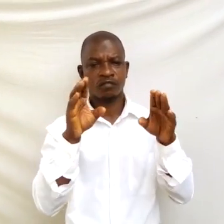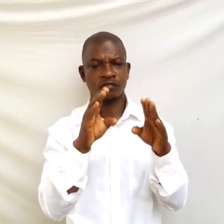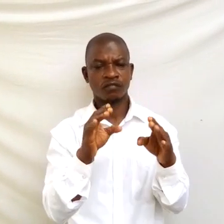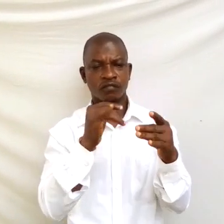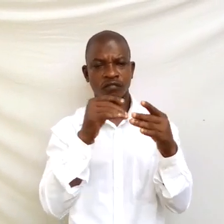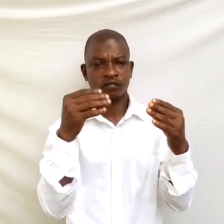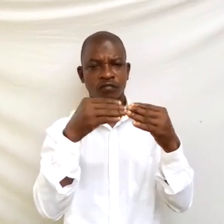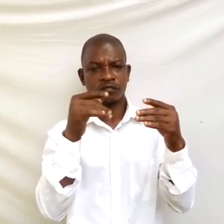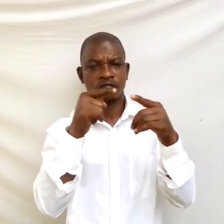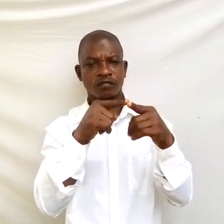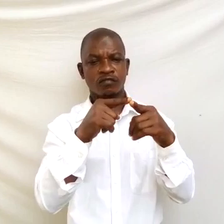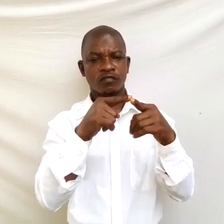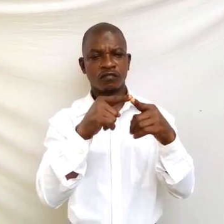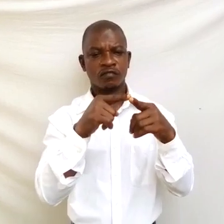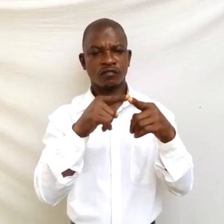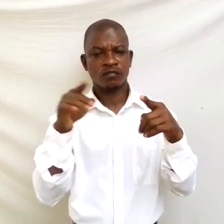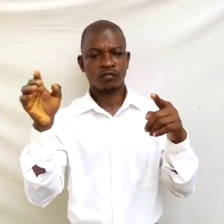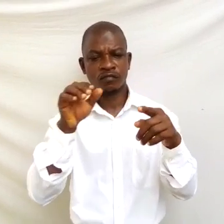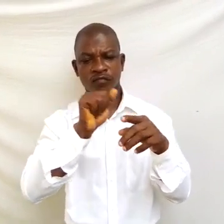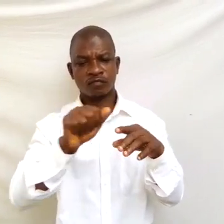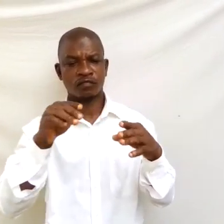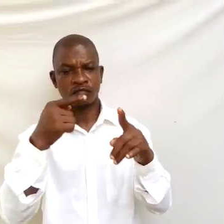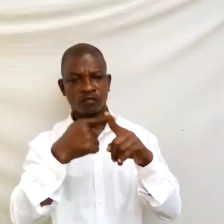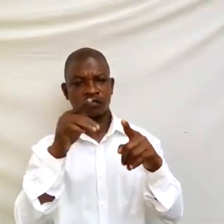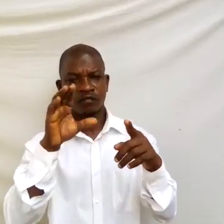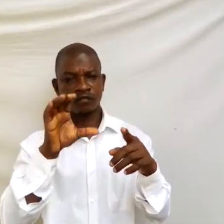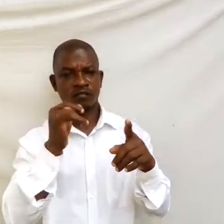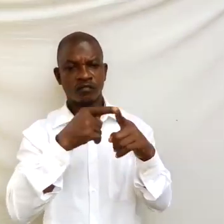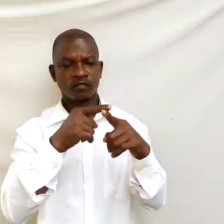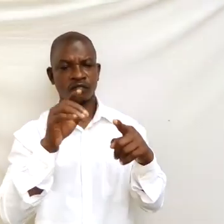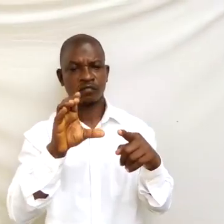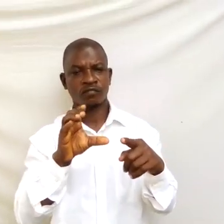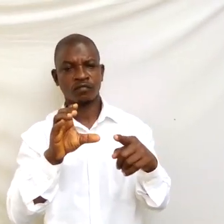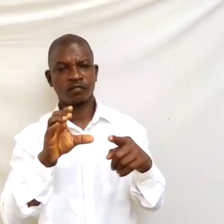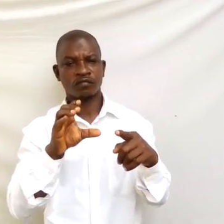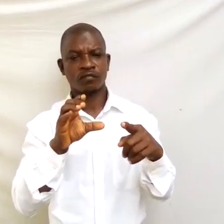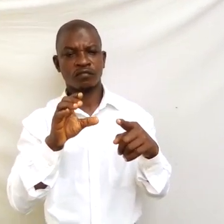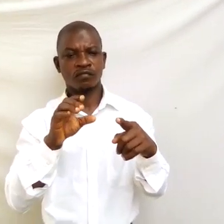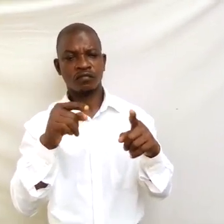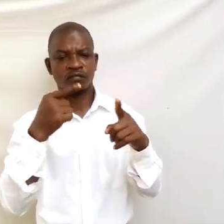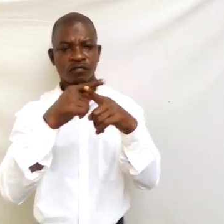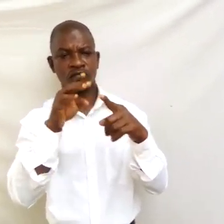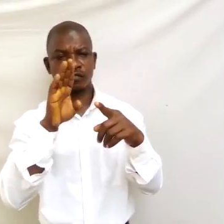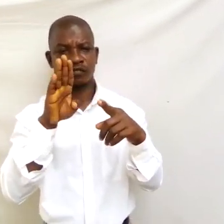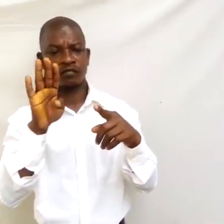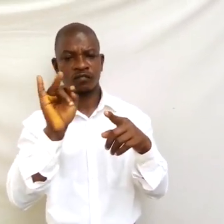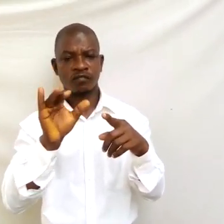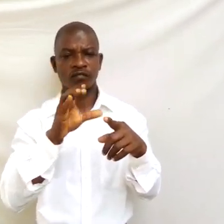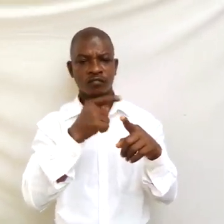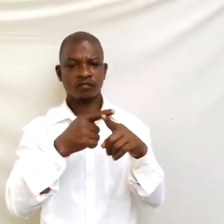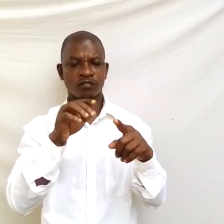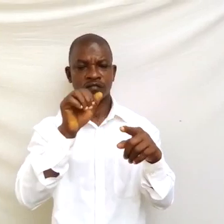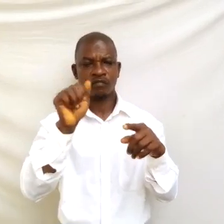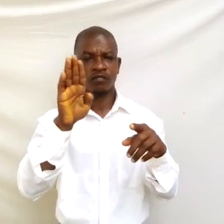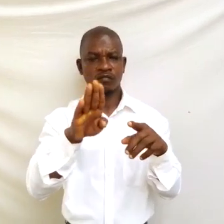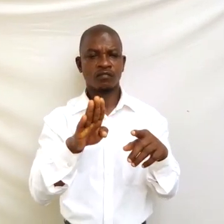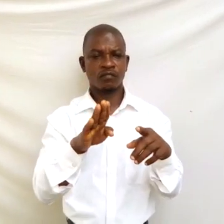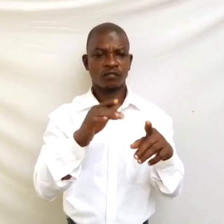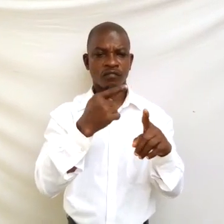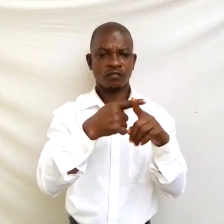equal to A plus B plus C plus BC plus AB plus AC